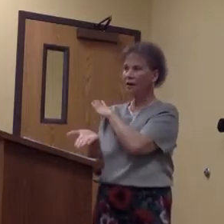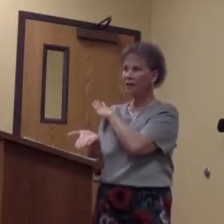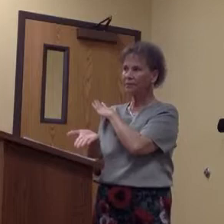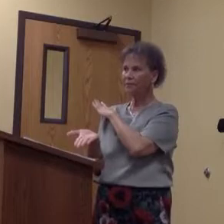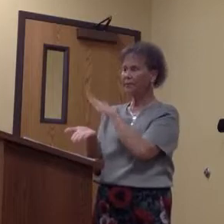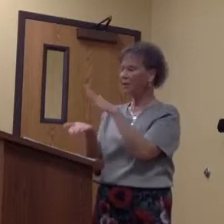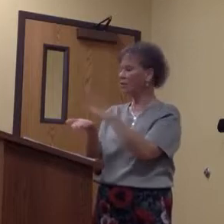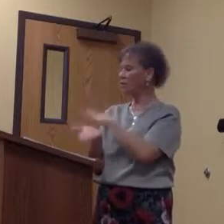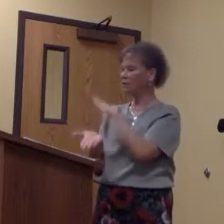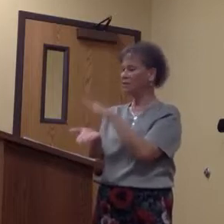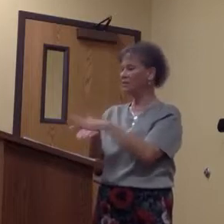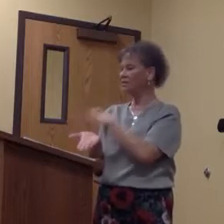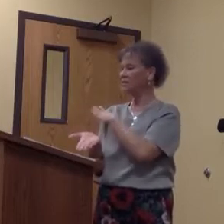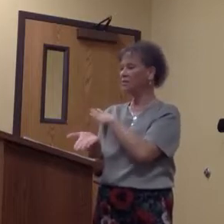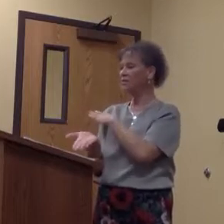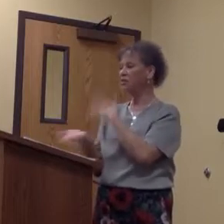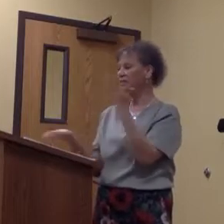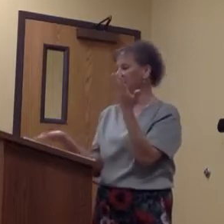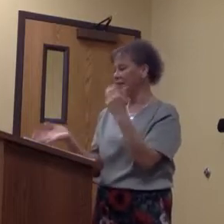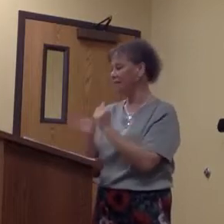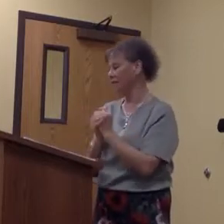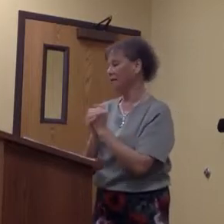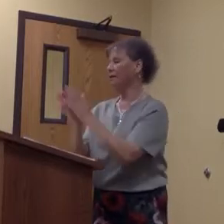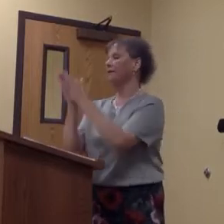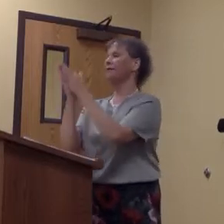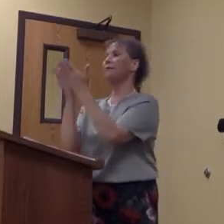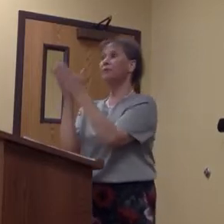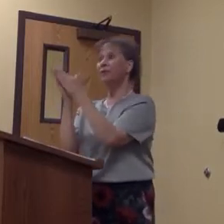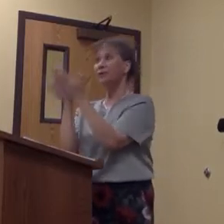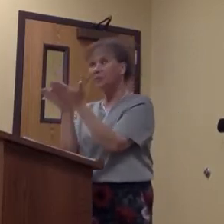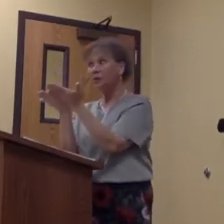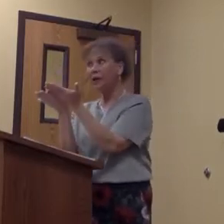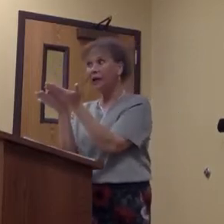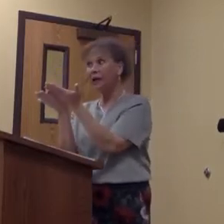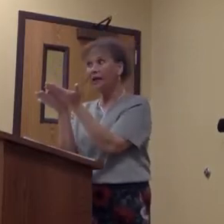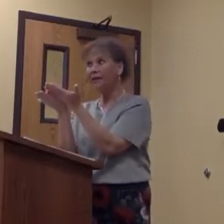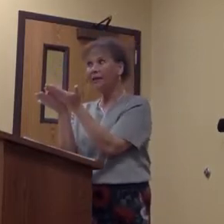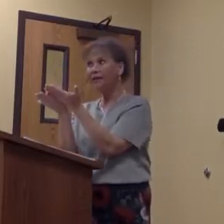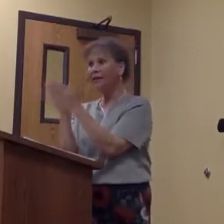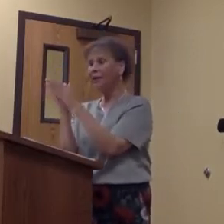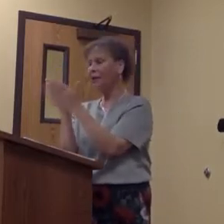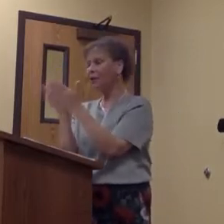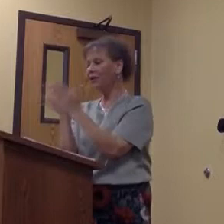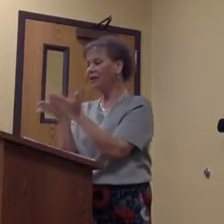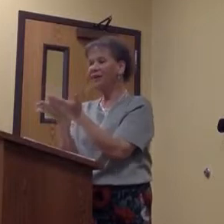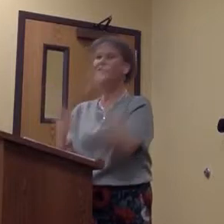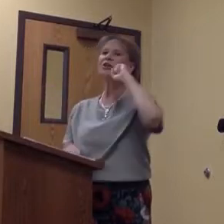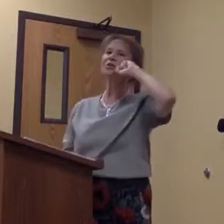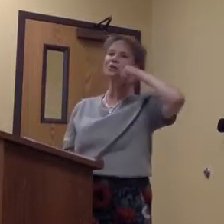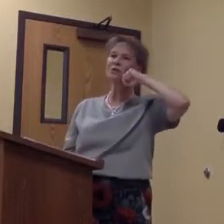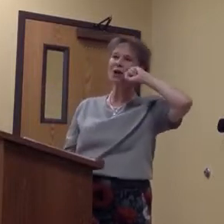already. Oh, this is just going to be too easy. We know this one already. Look, you know this one